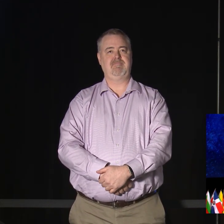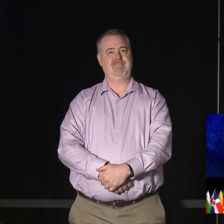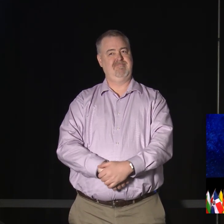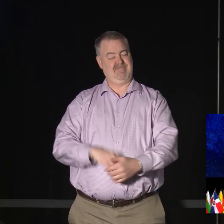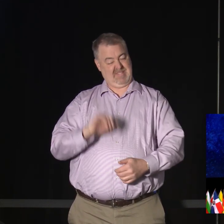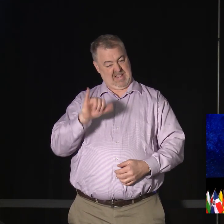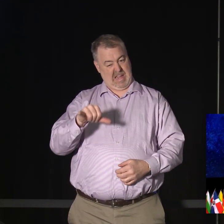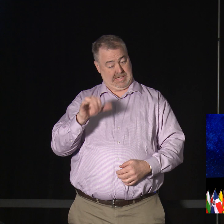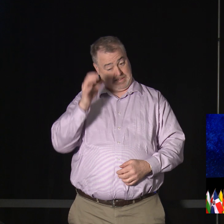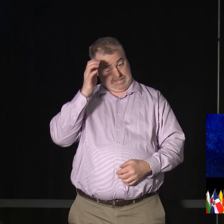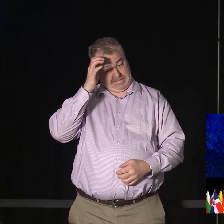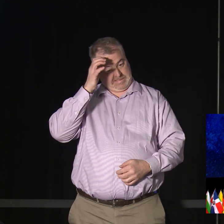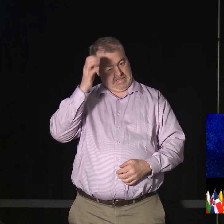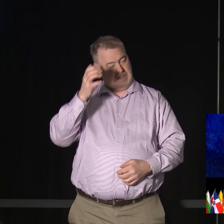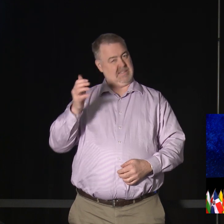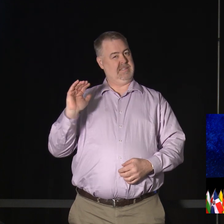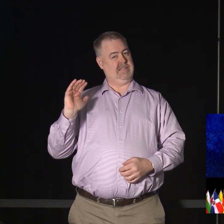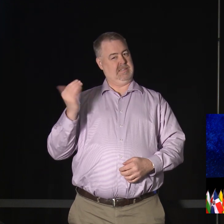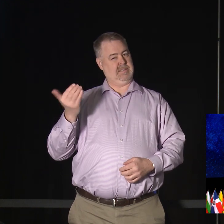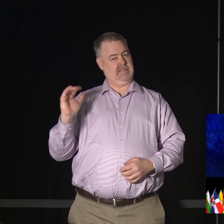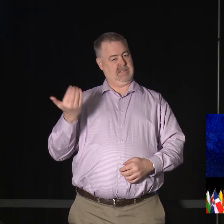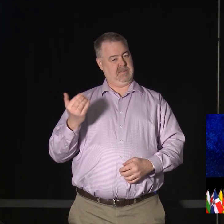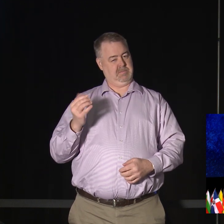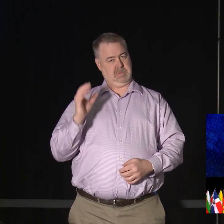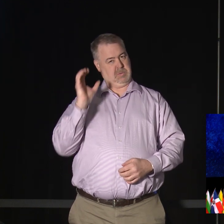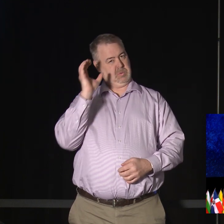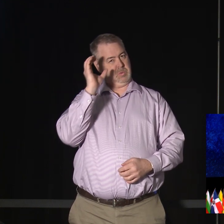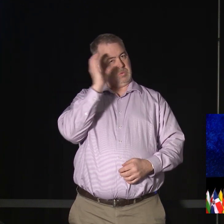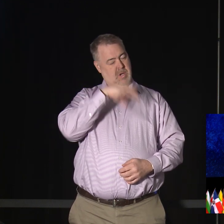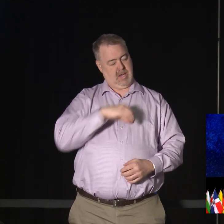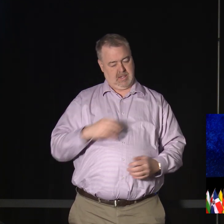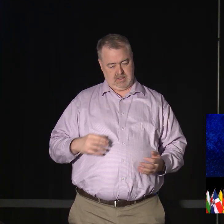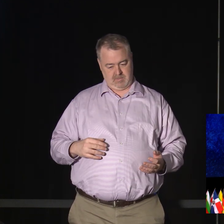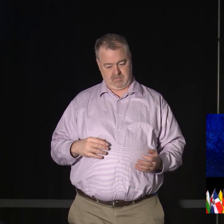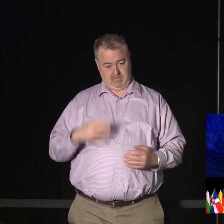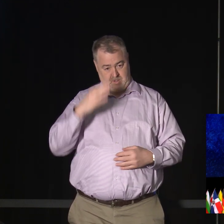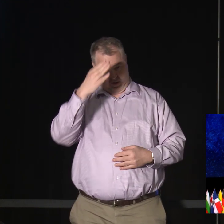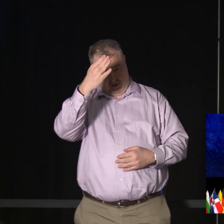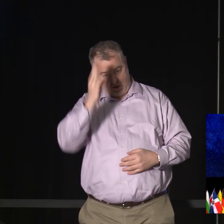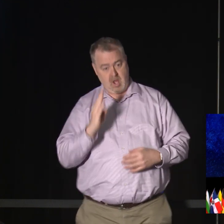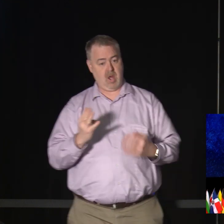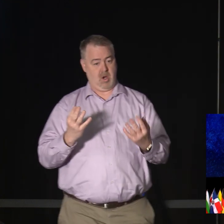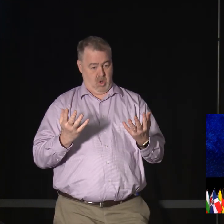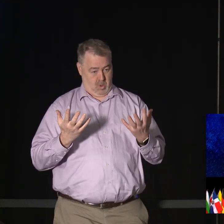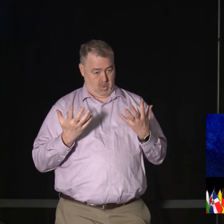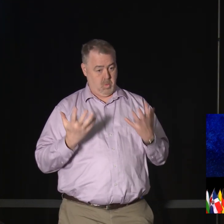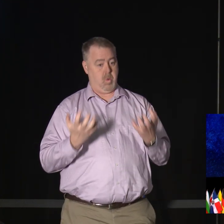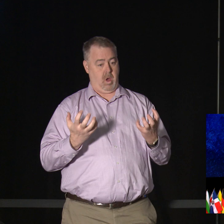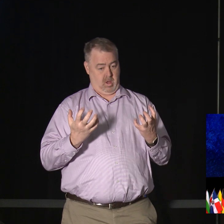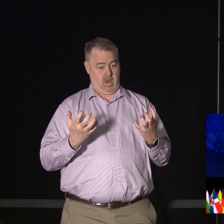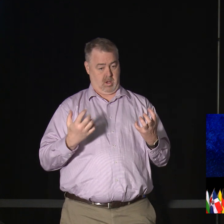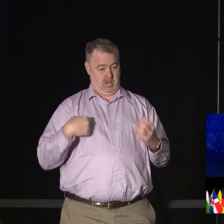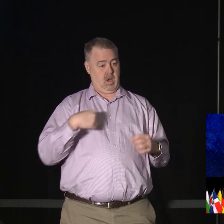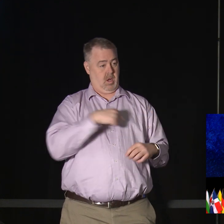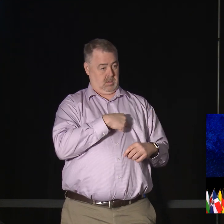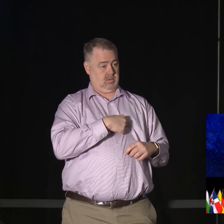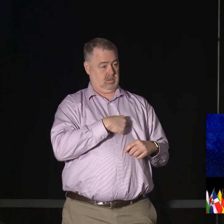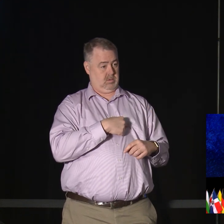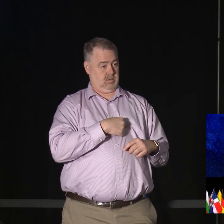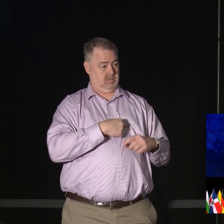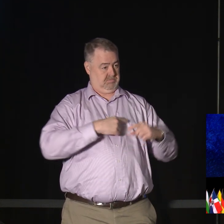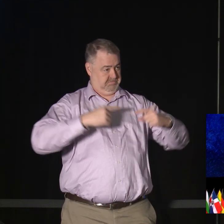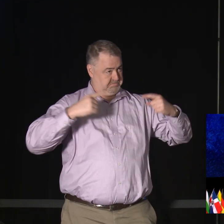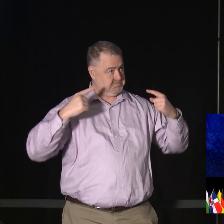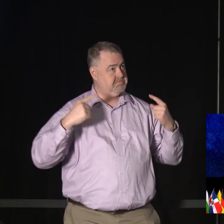concept that the things that God wants us to achieve, and in fact, God has purposed that